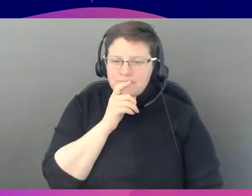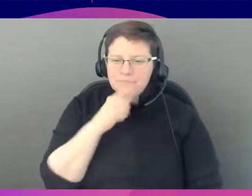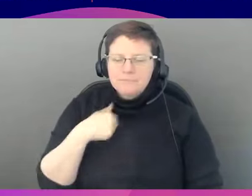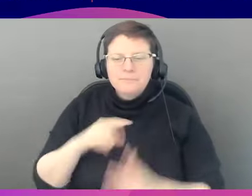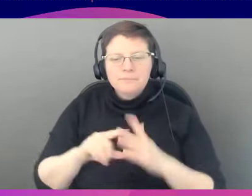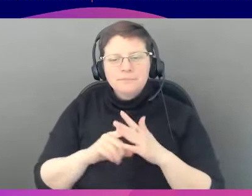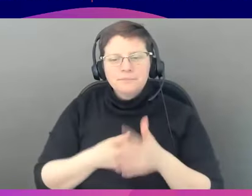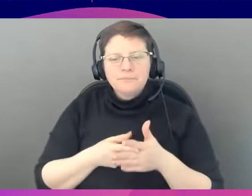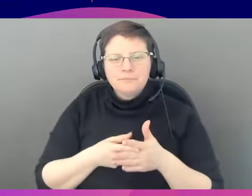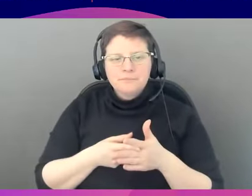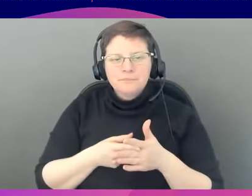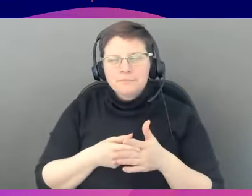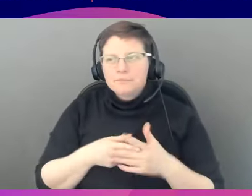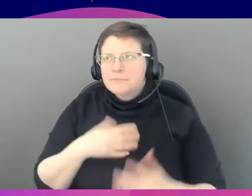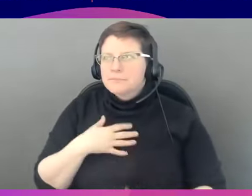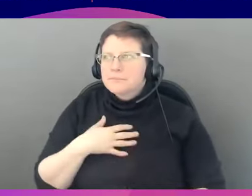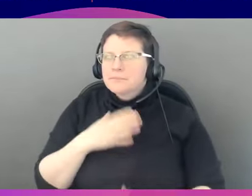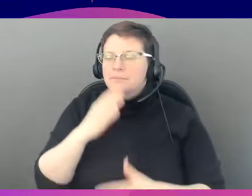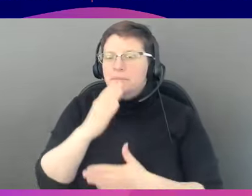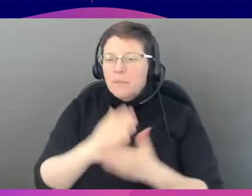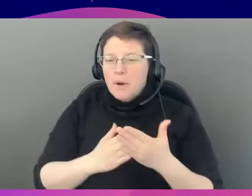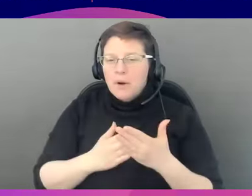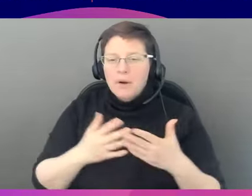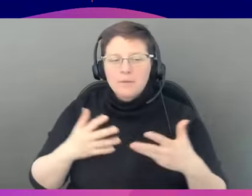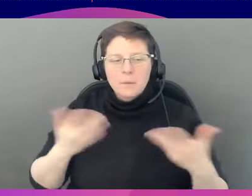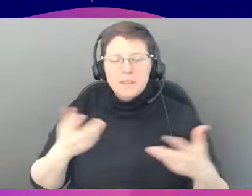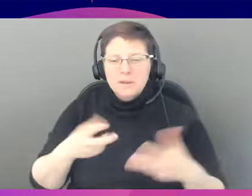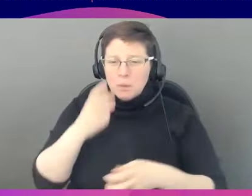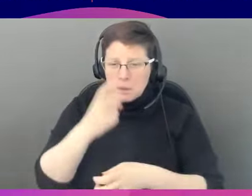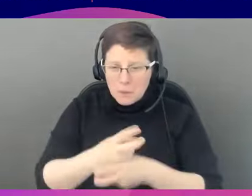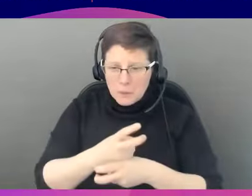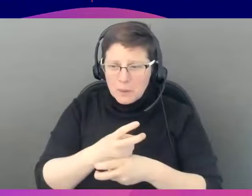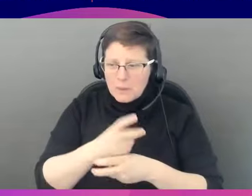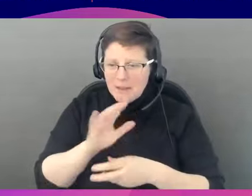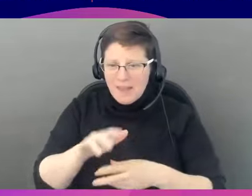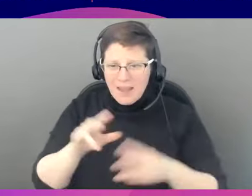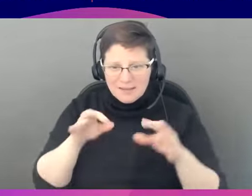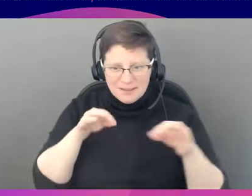start by saying that's part of what's so difficult about that is that